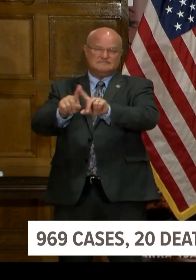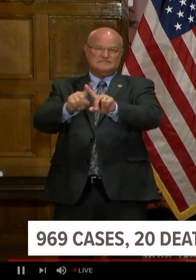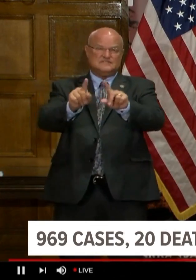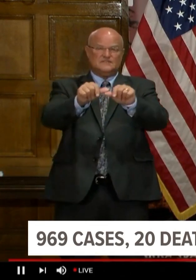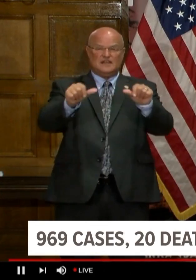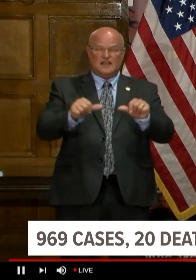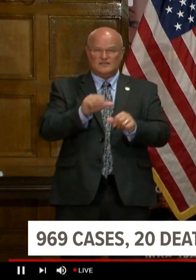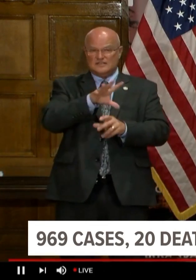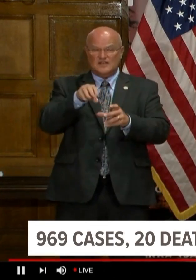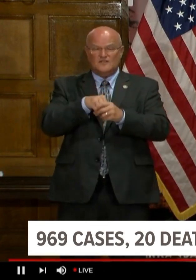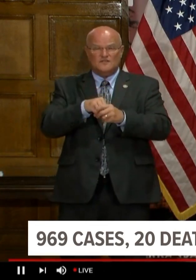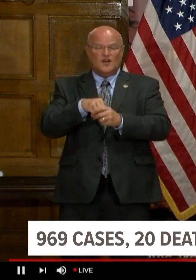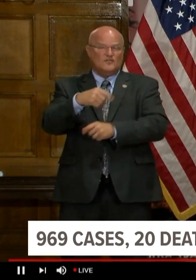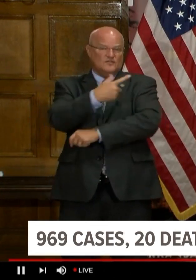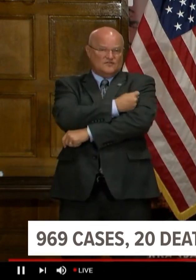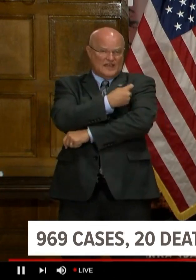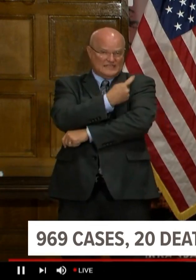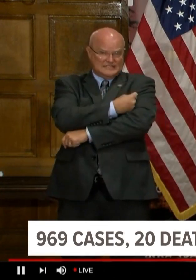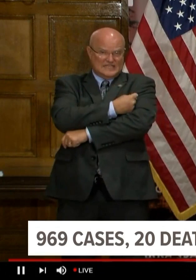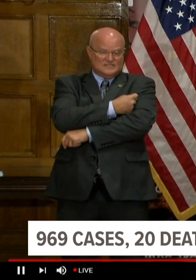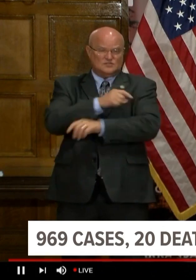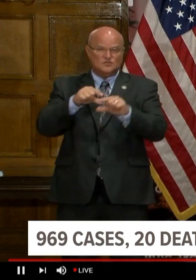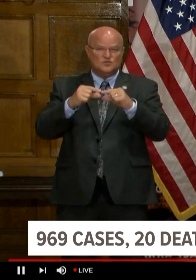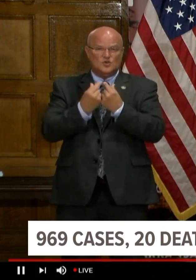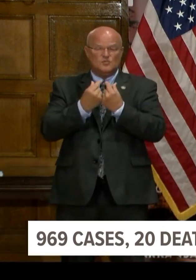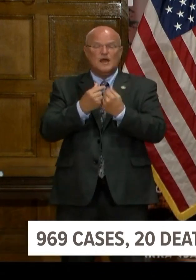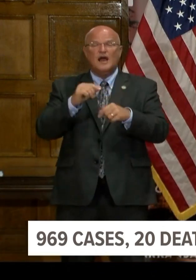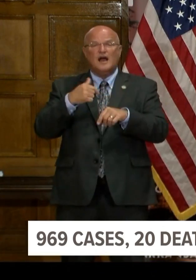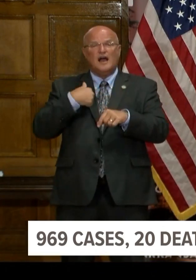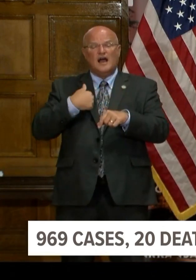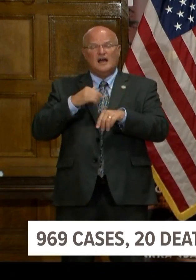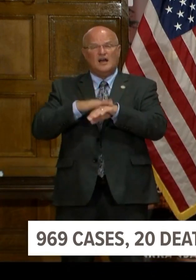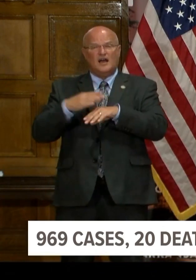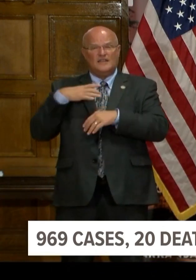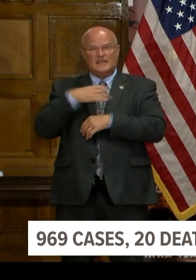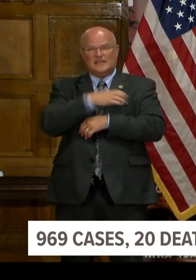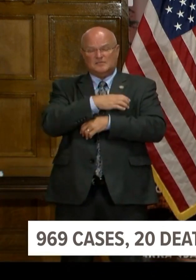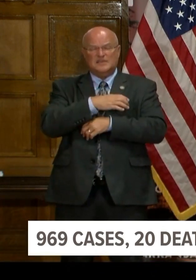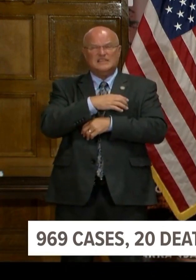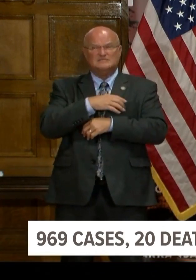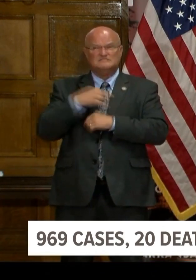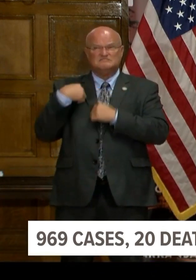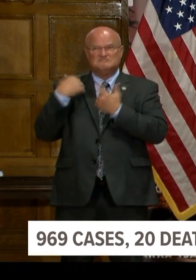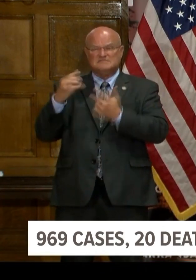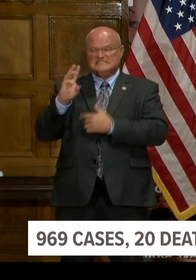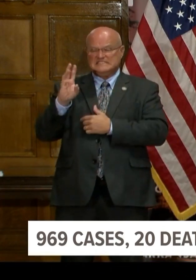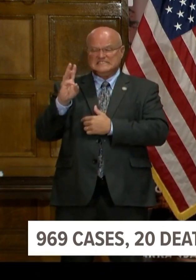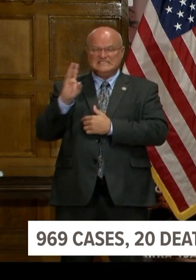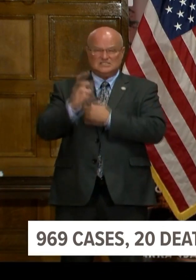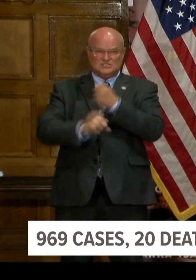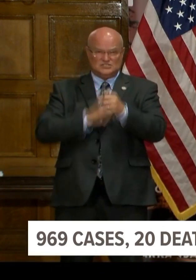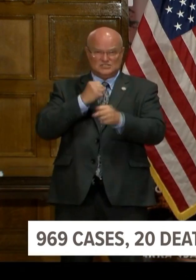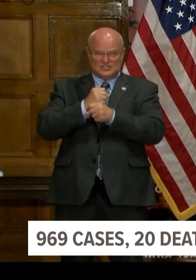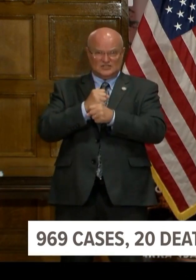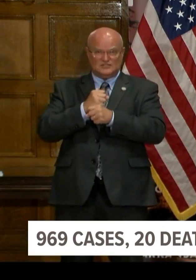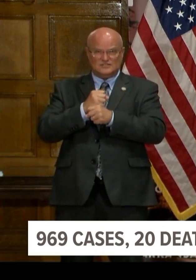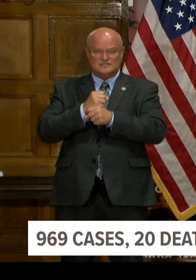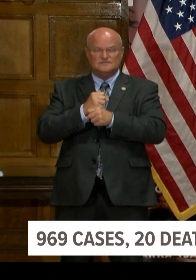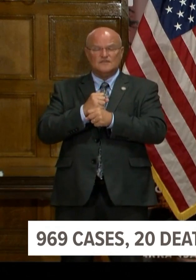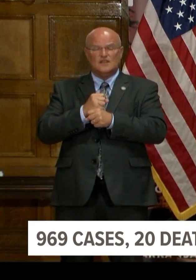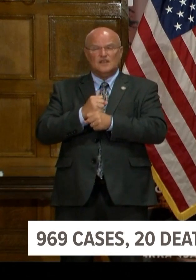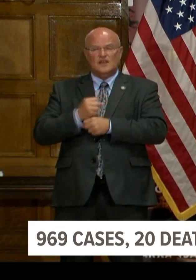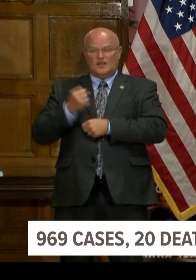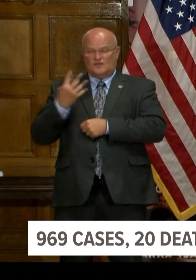areas involved in vaccinology. I've been on the committee and now for 6 years, going into my 7th year. 4 years